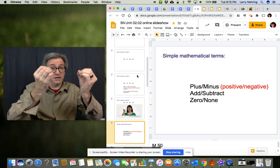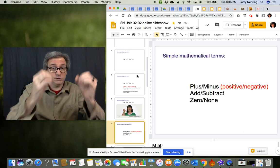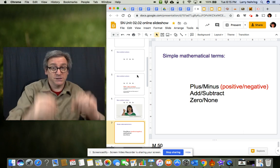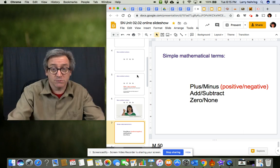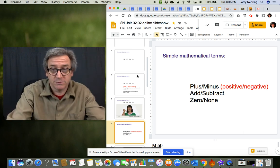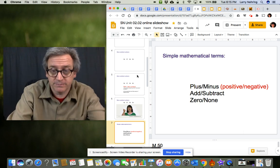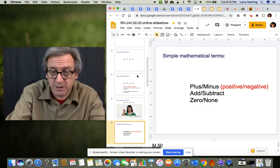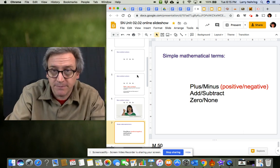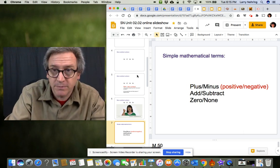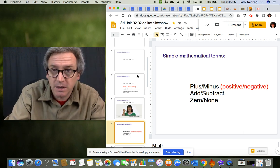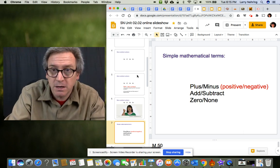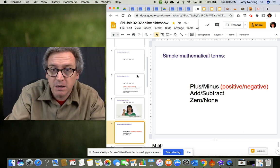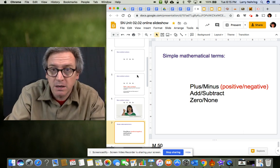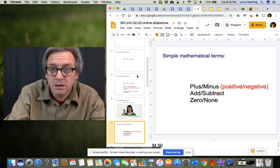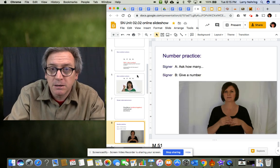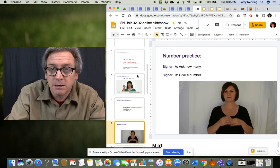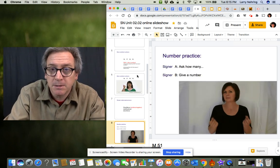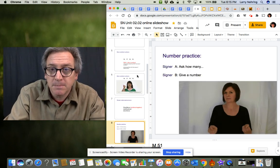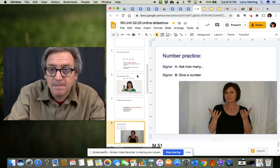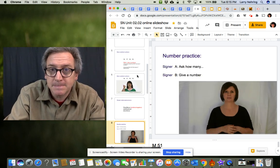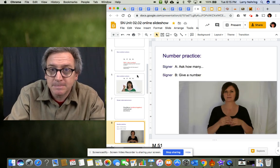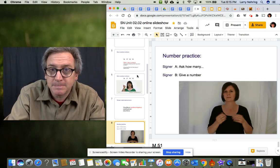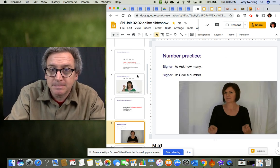we get 2 zeros. Okay.